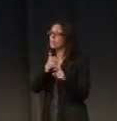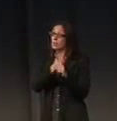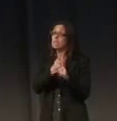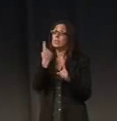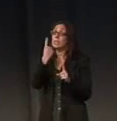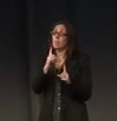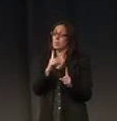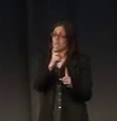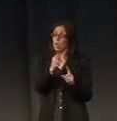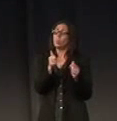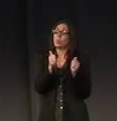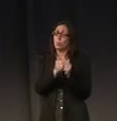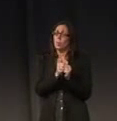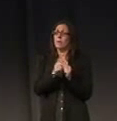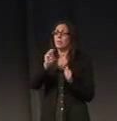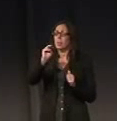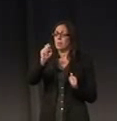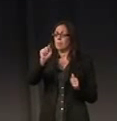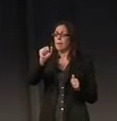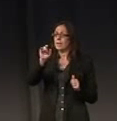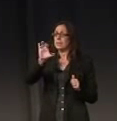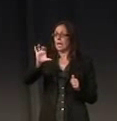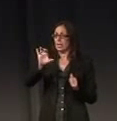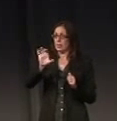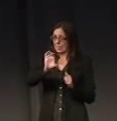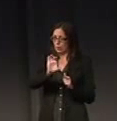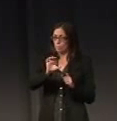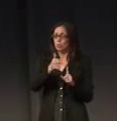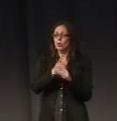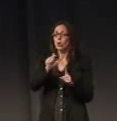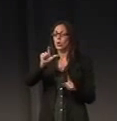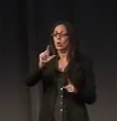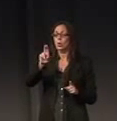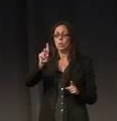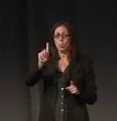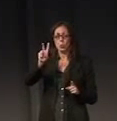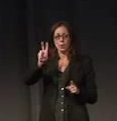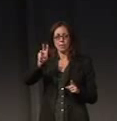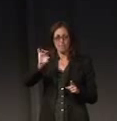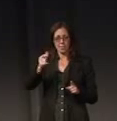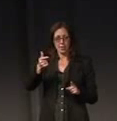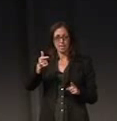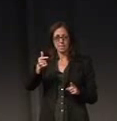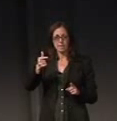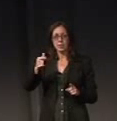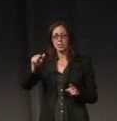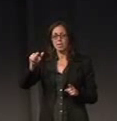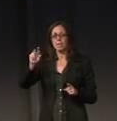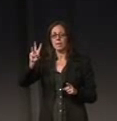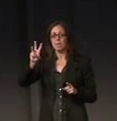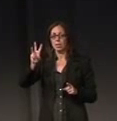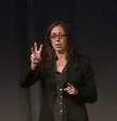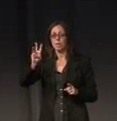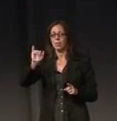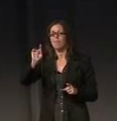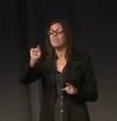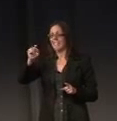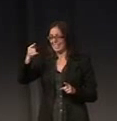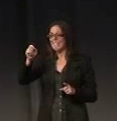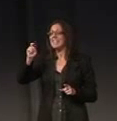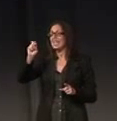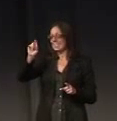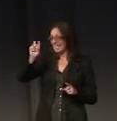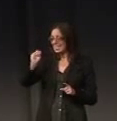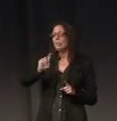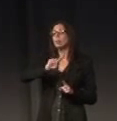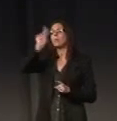metastatic cancer, Ludwig Wittgenstein traveled to Vienna, where he began thinking about color. He reported that